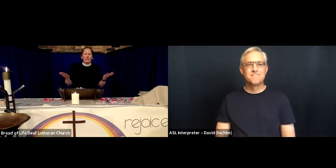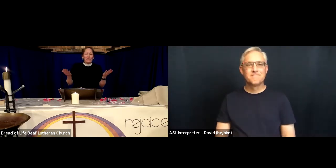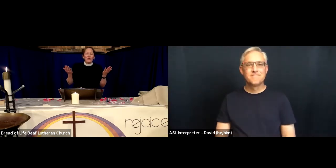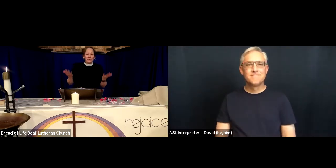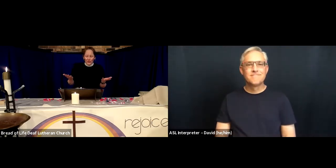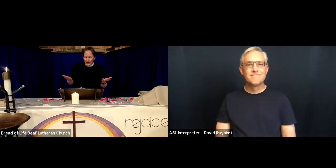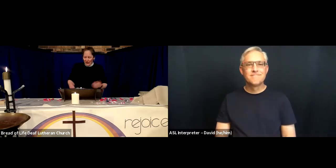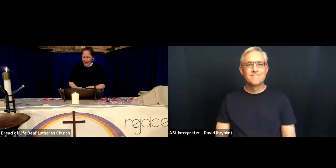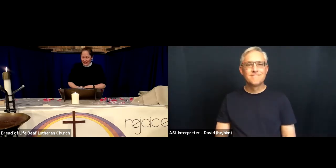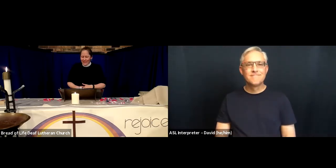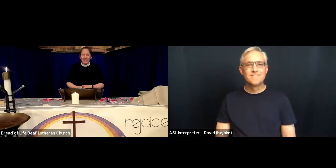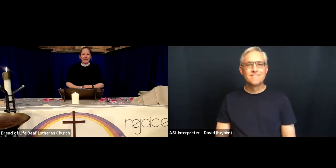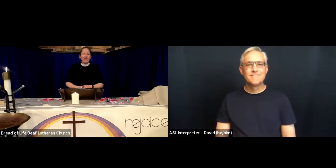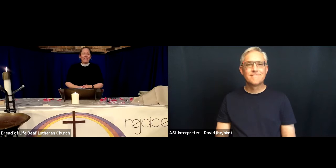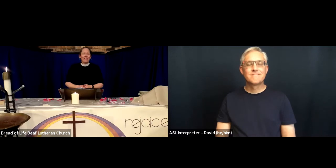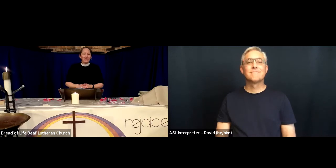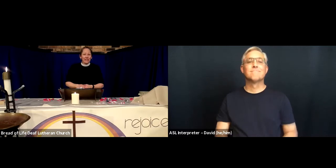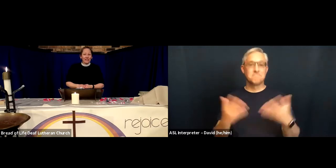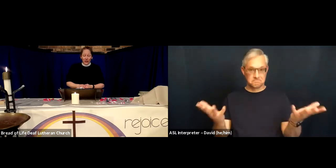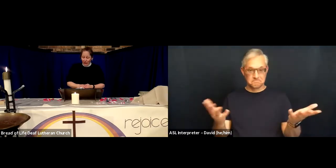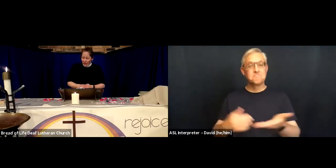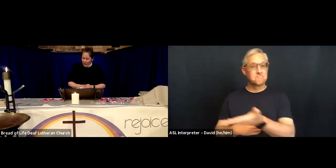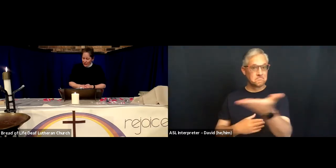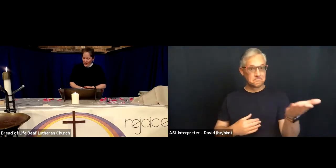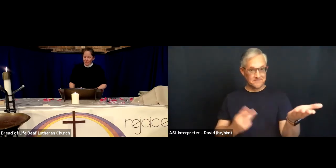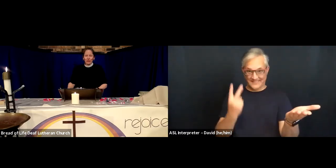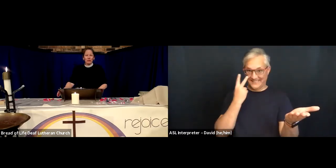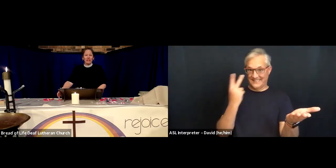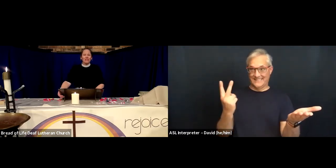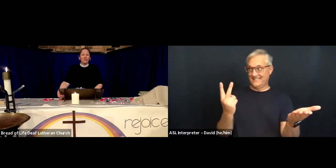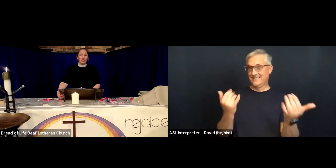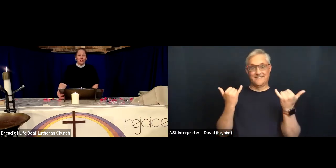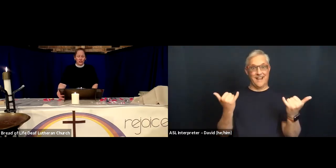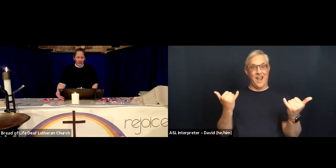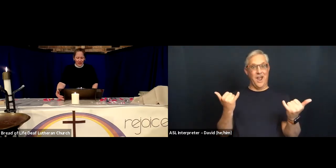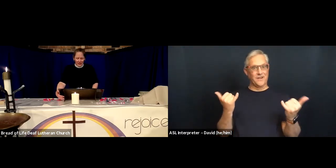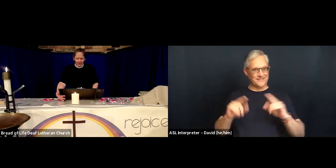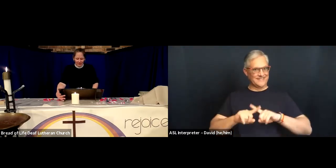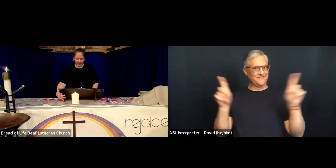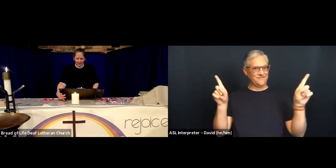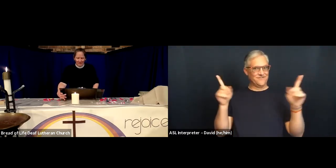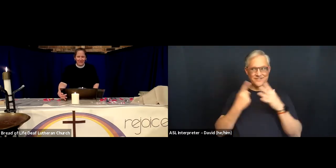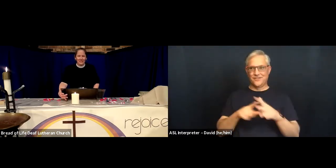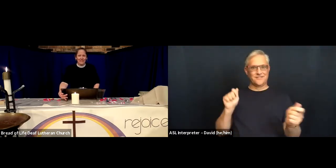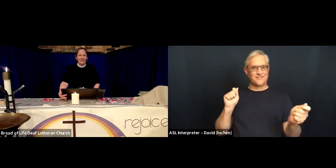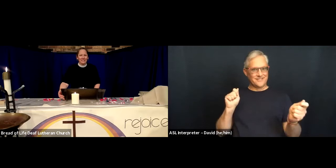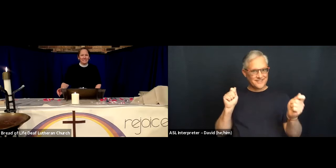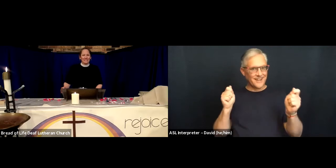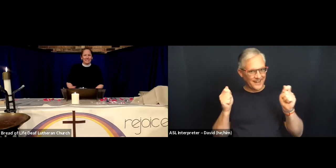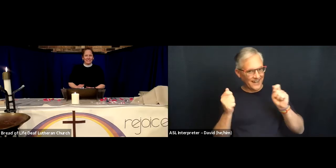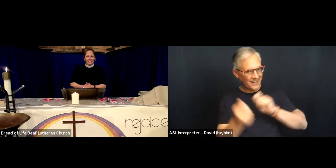All right, well, you all can see that things are changing. They're beginning to change again.